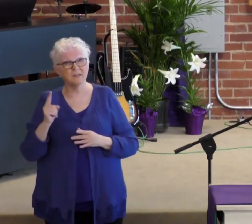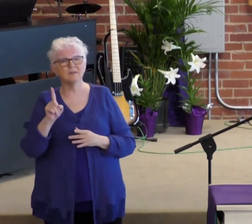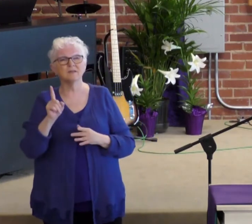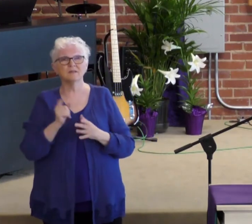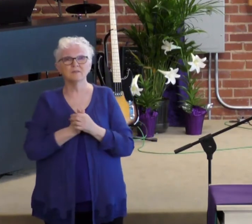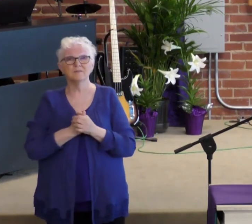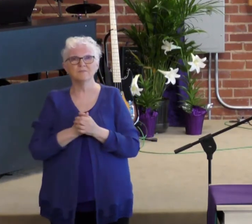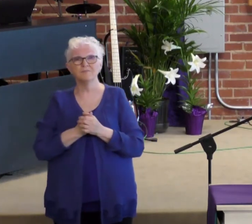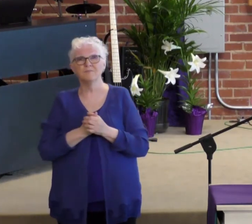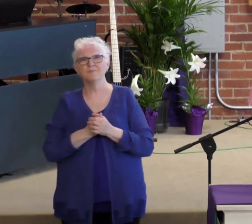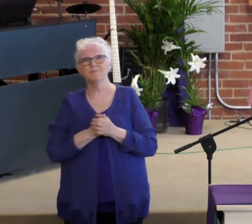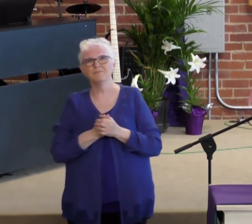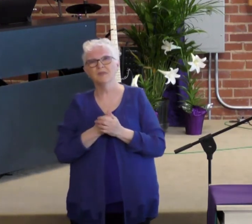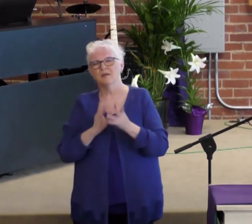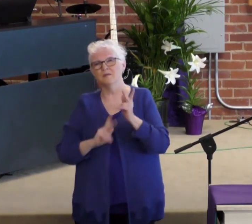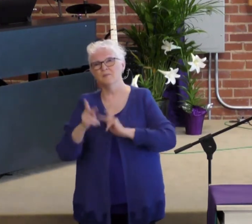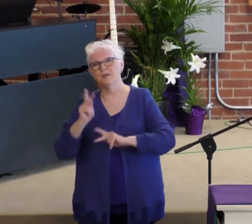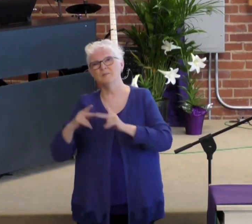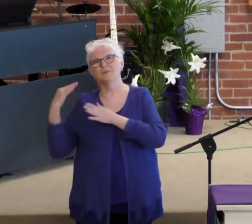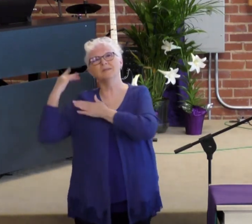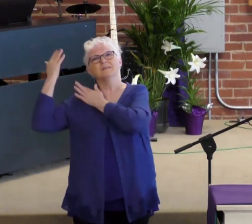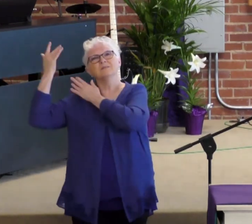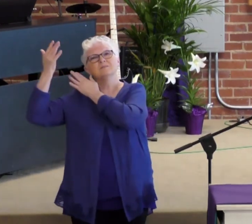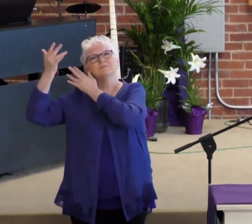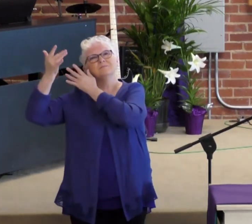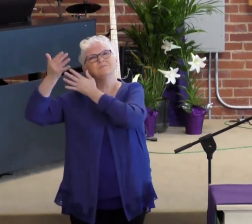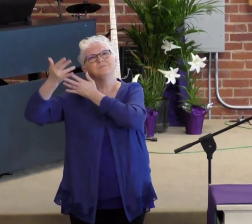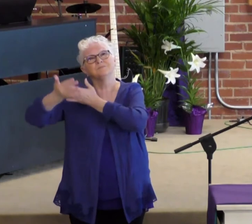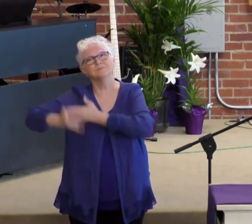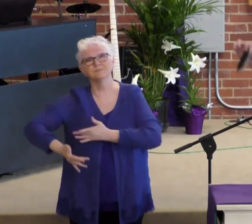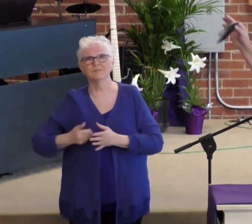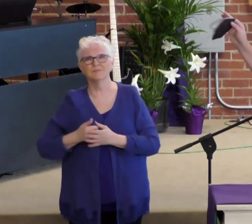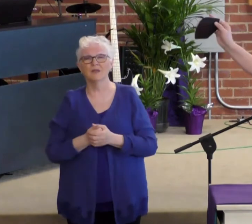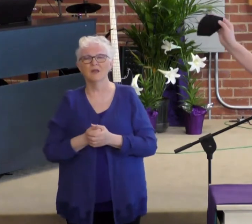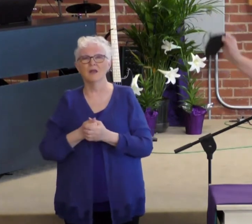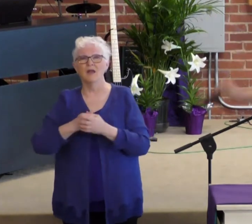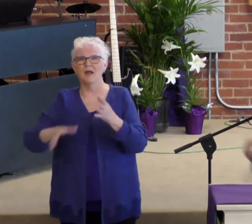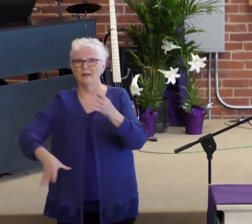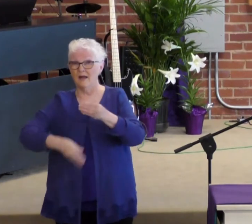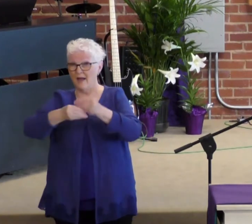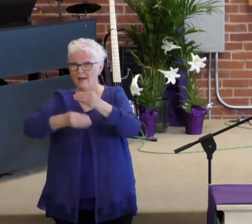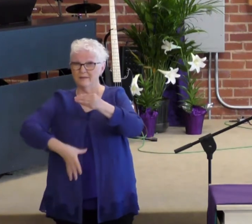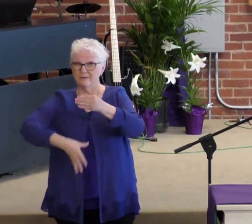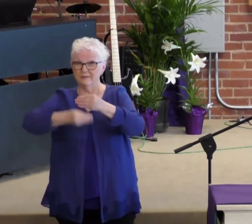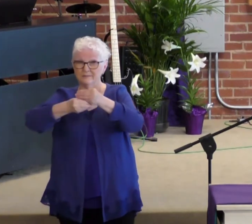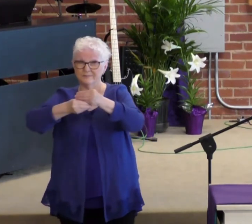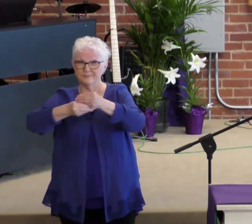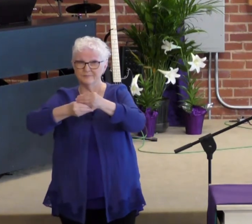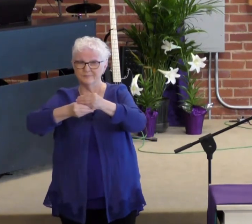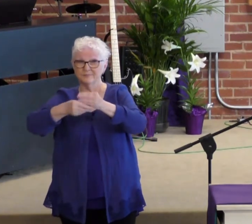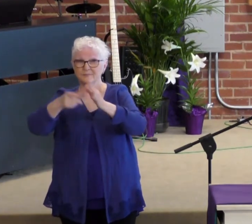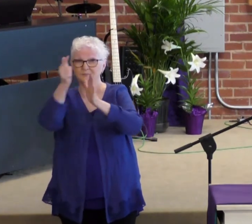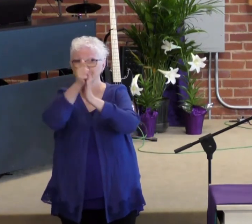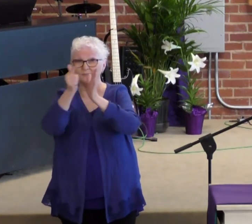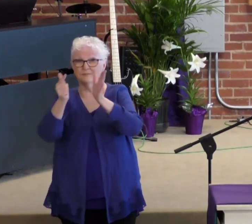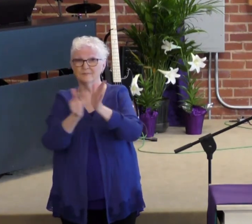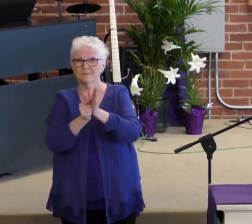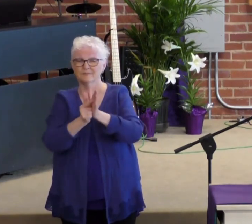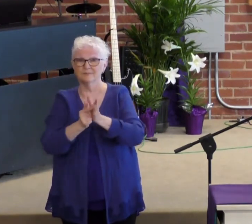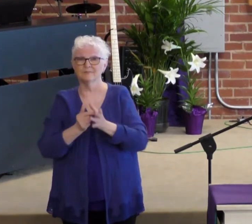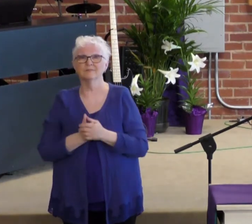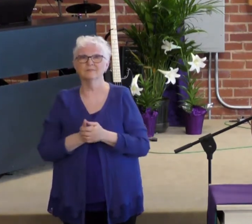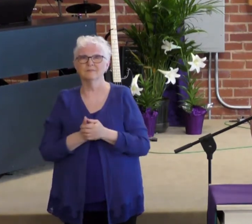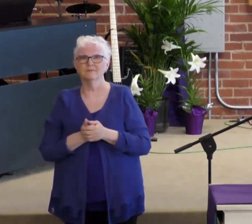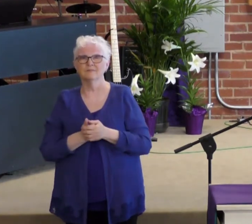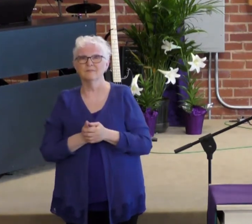people over the centuries and even millenniums of time had added to the laws, you know. It's